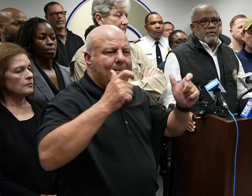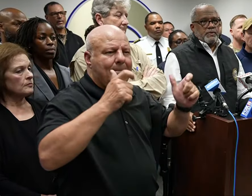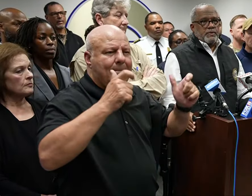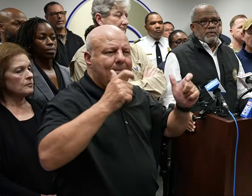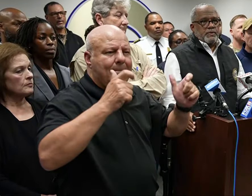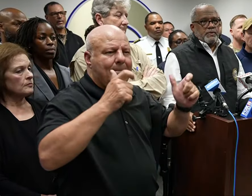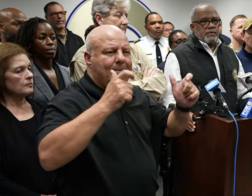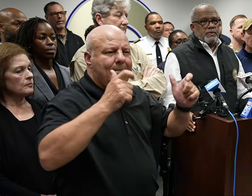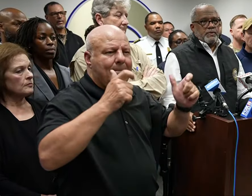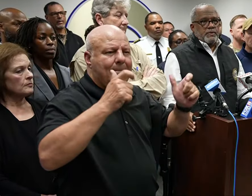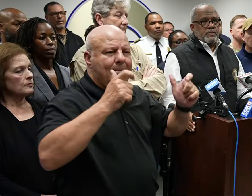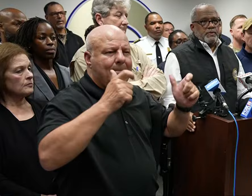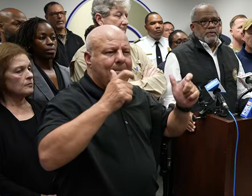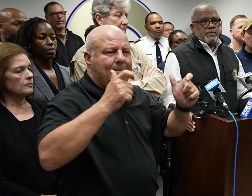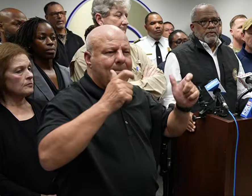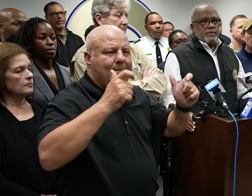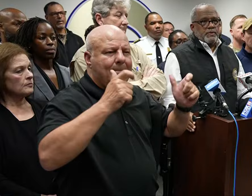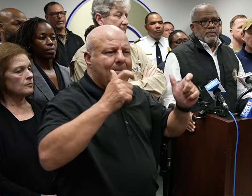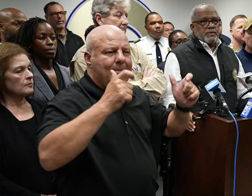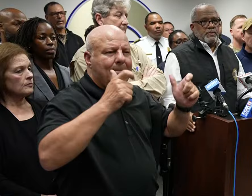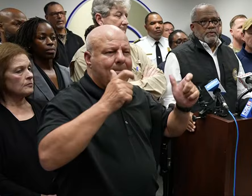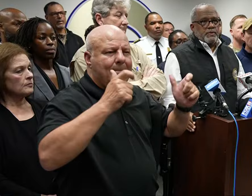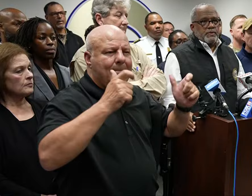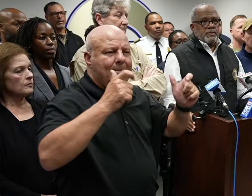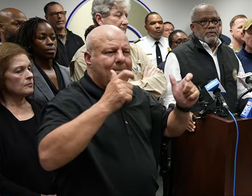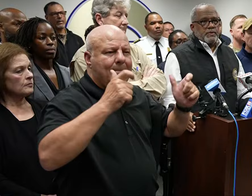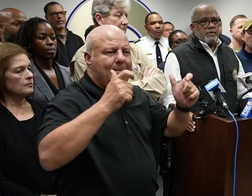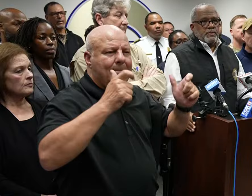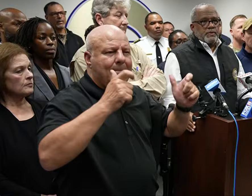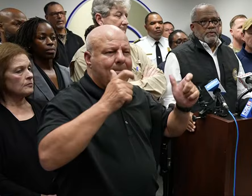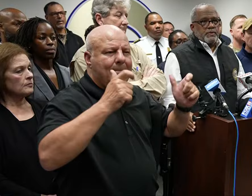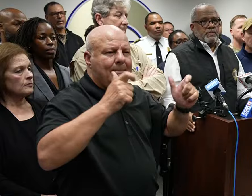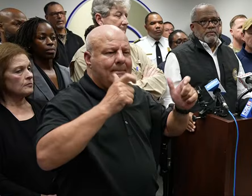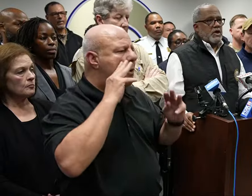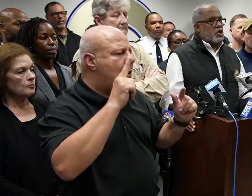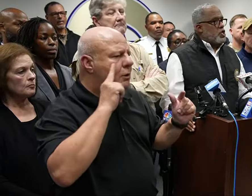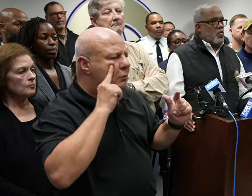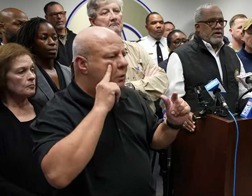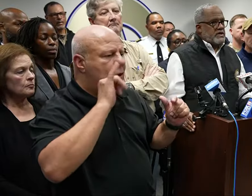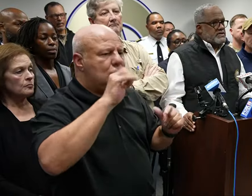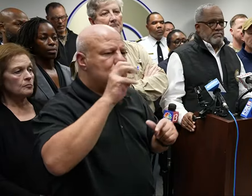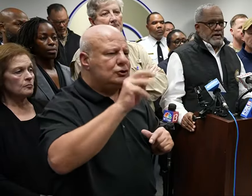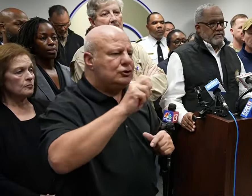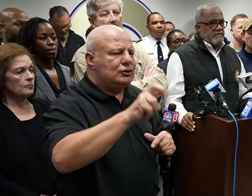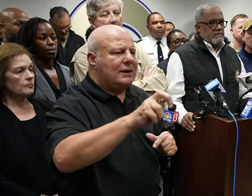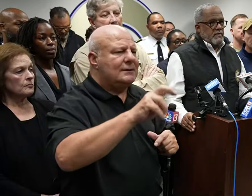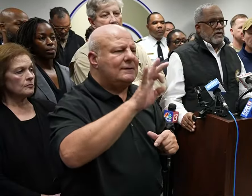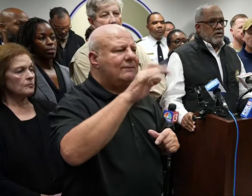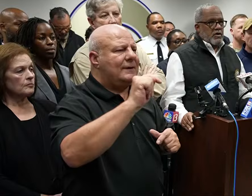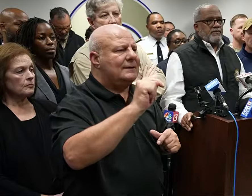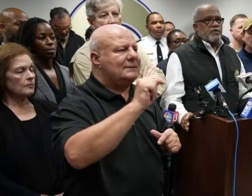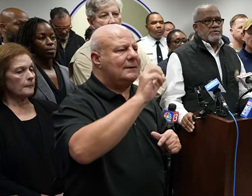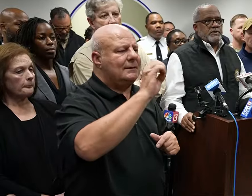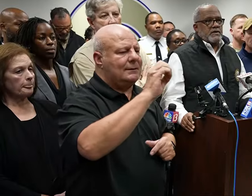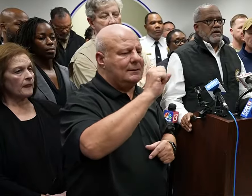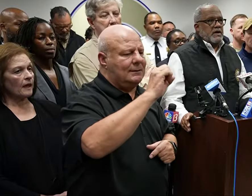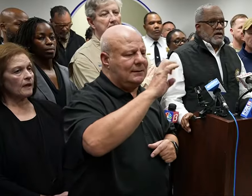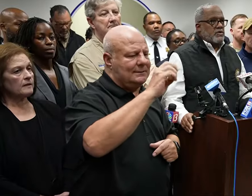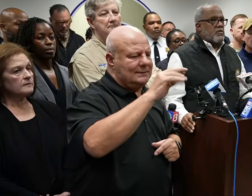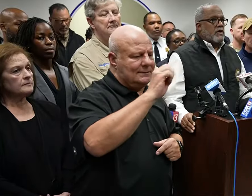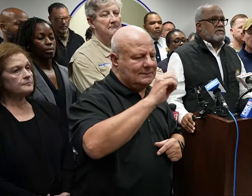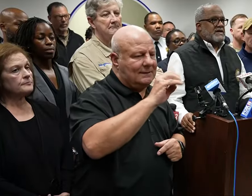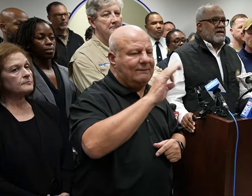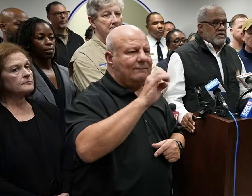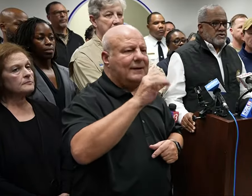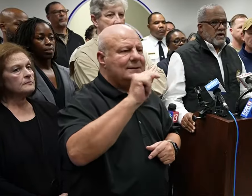Bowls, Mardi Gras, Jazz Fest, Essence Festival. You name it, no one does it better than law enforcement